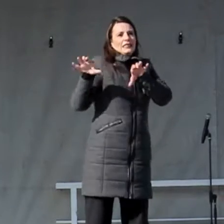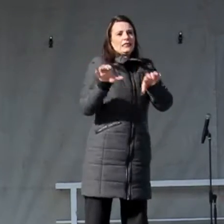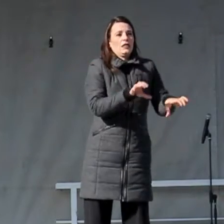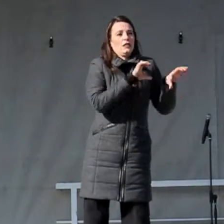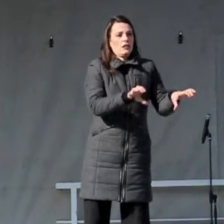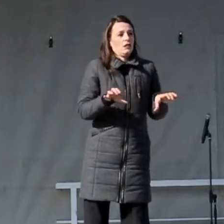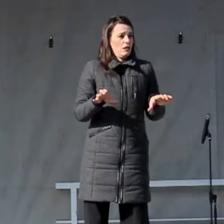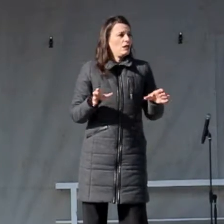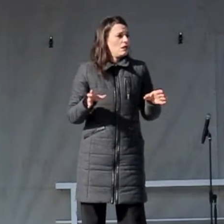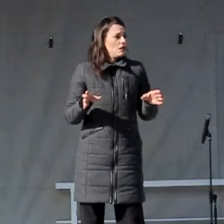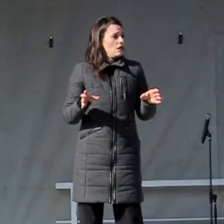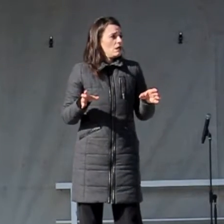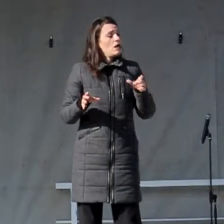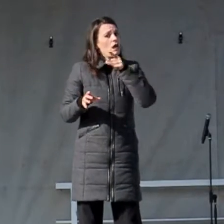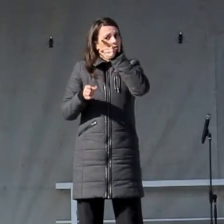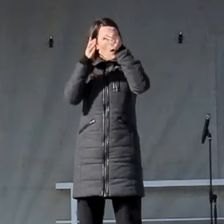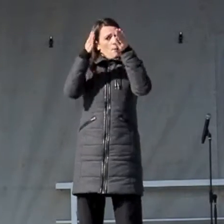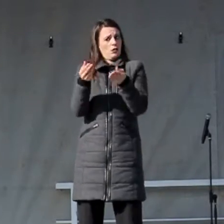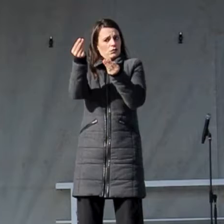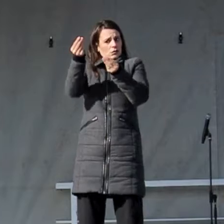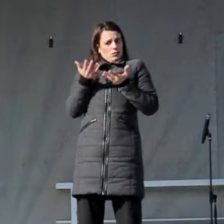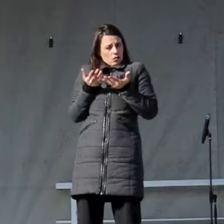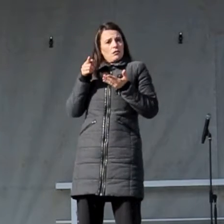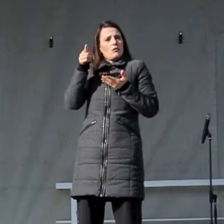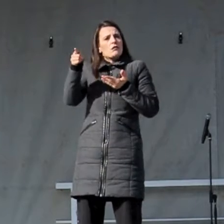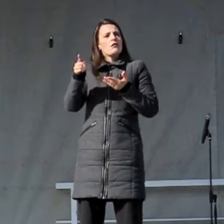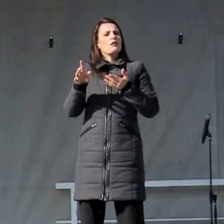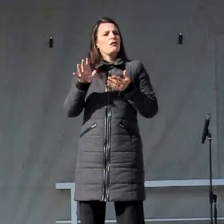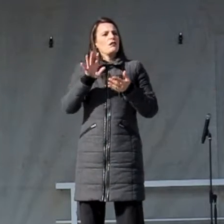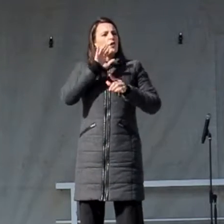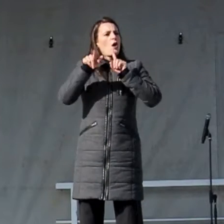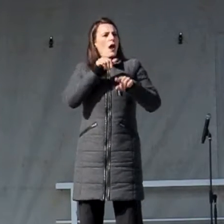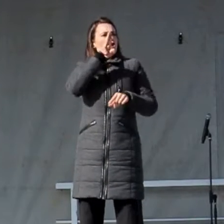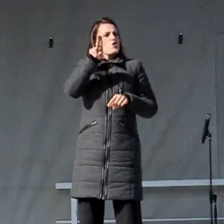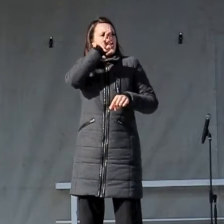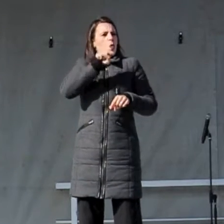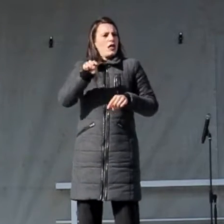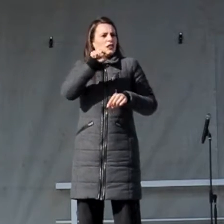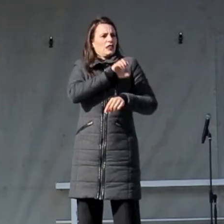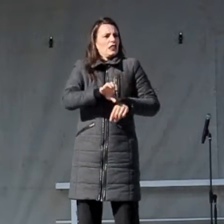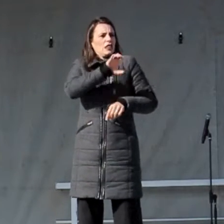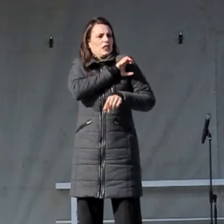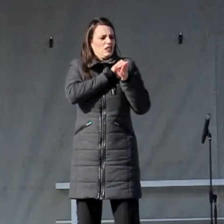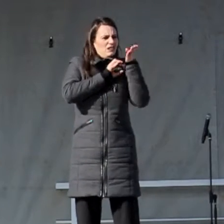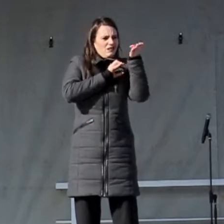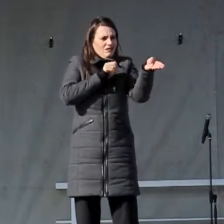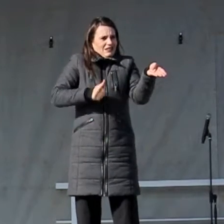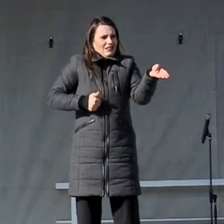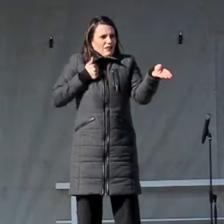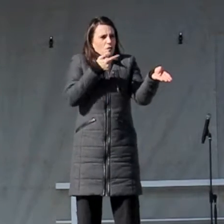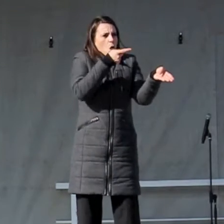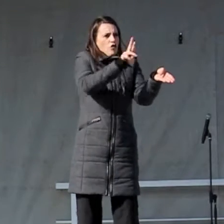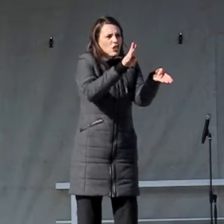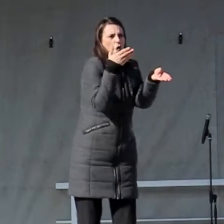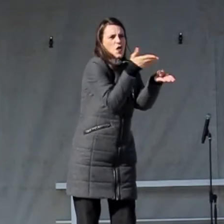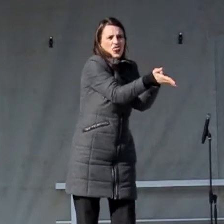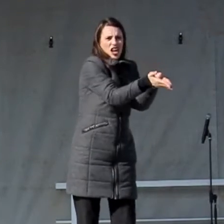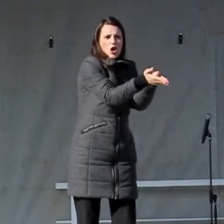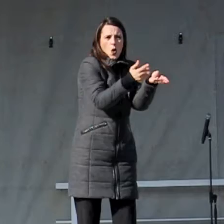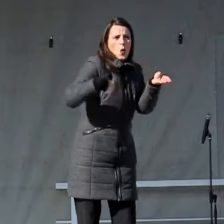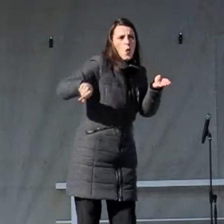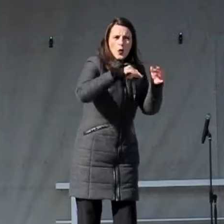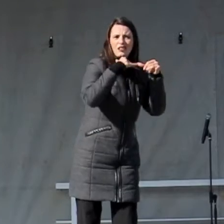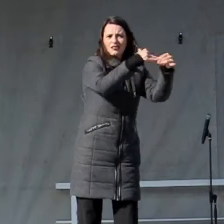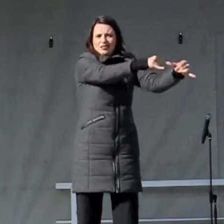She was referring to the United States citizens in Puerto Rico, because we